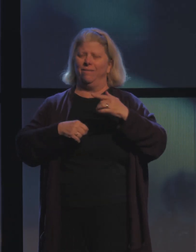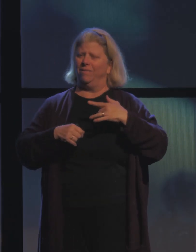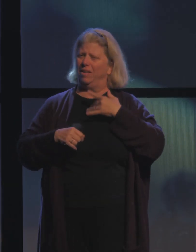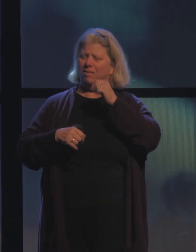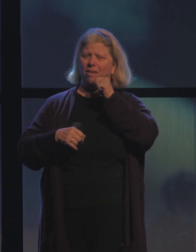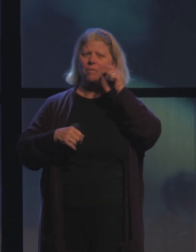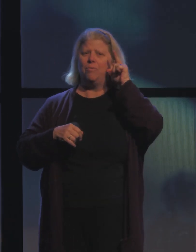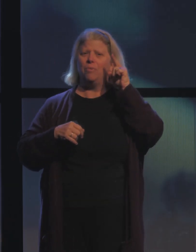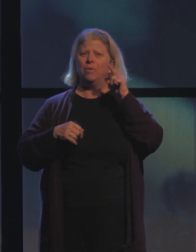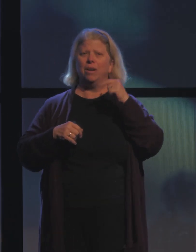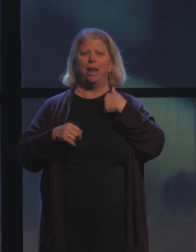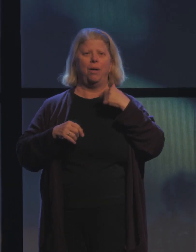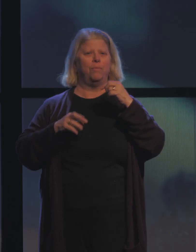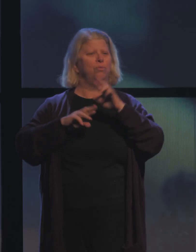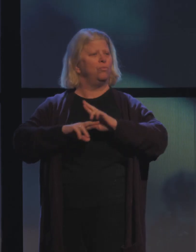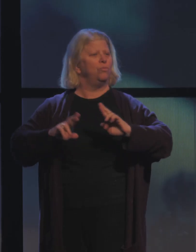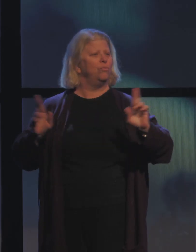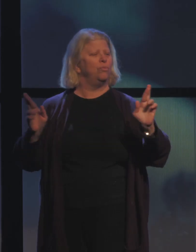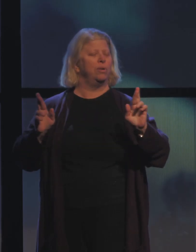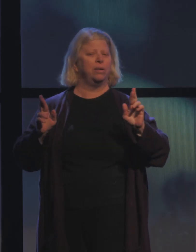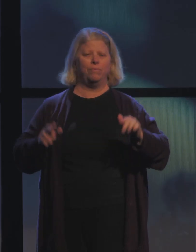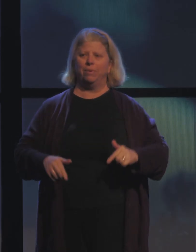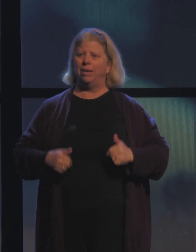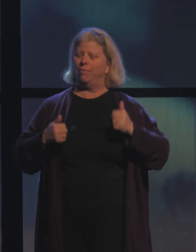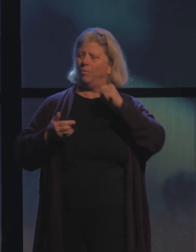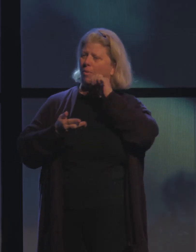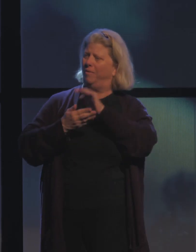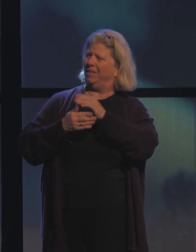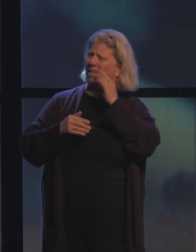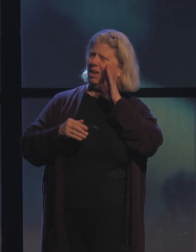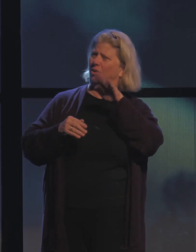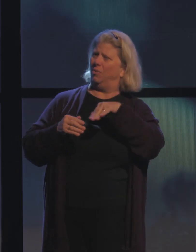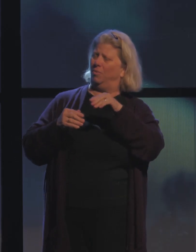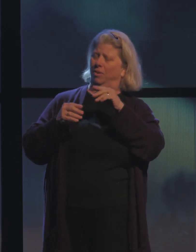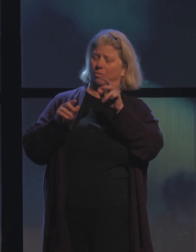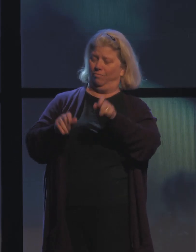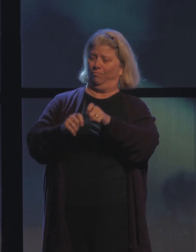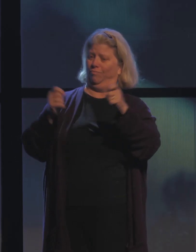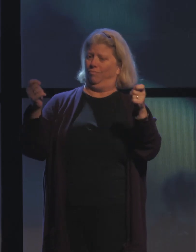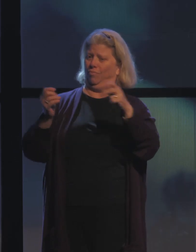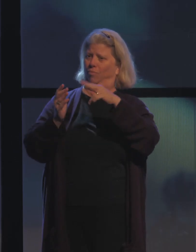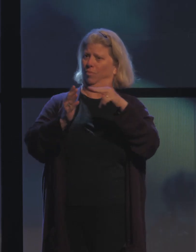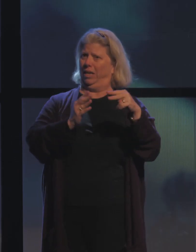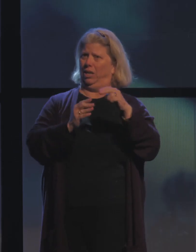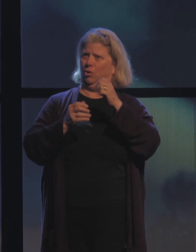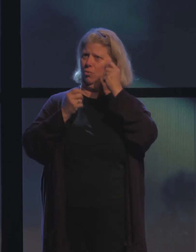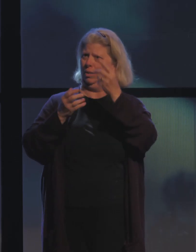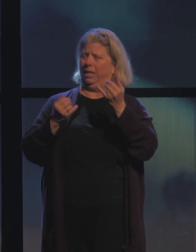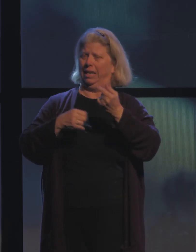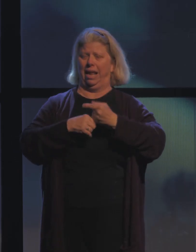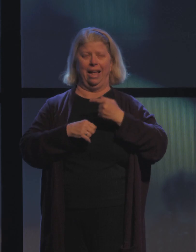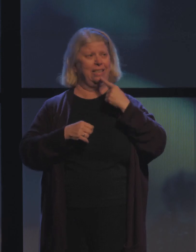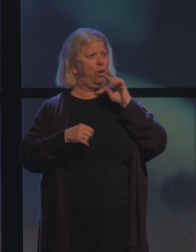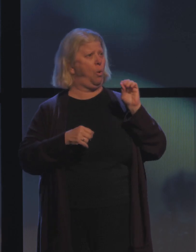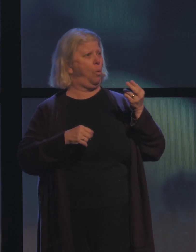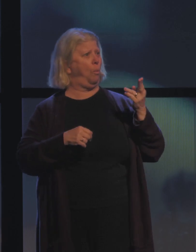other day. I was just getting ready, living my life, and my wife says, have you looked at the news today? I said, oh boy. Oh